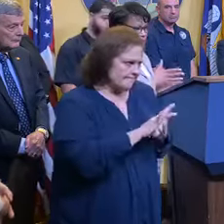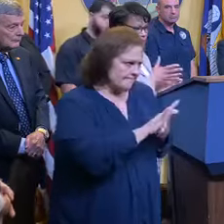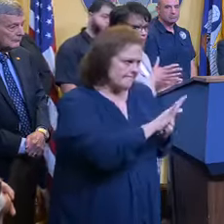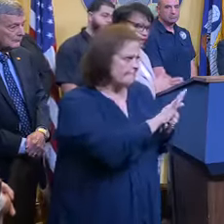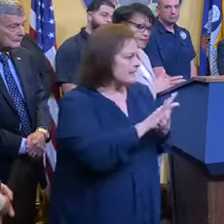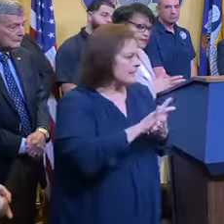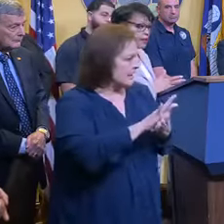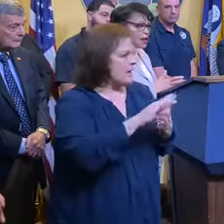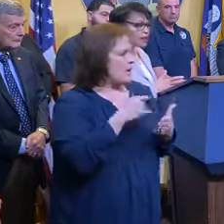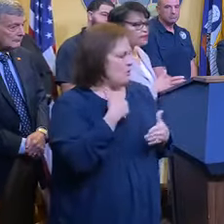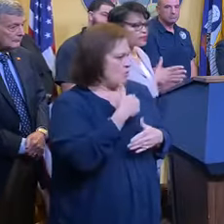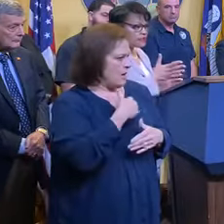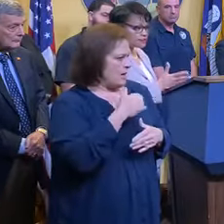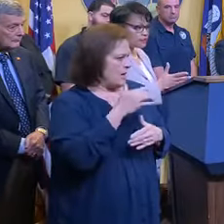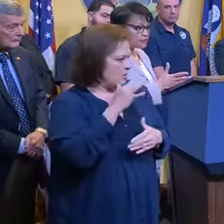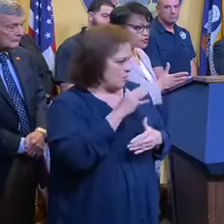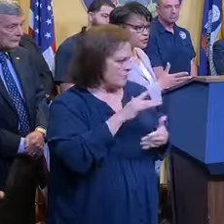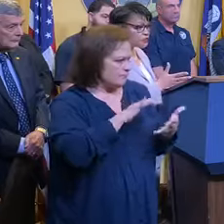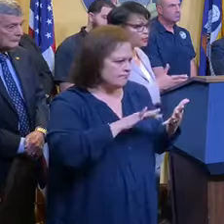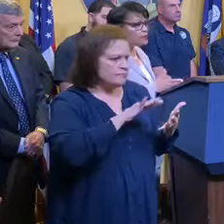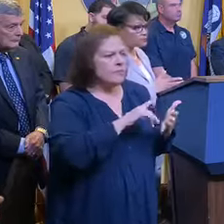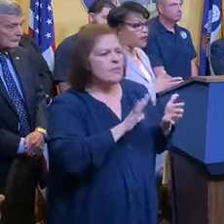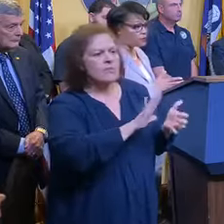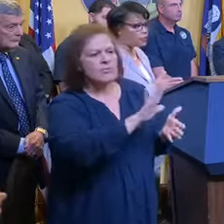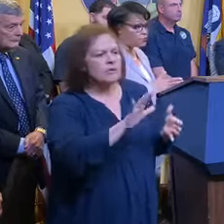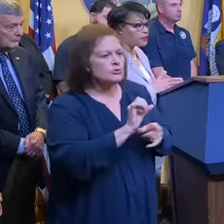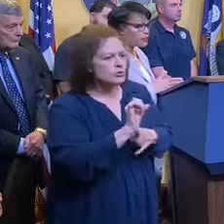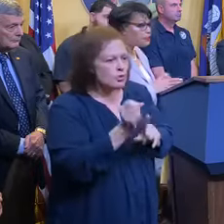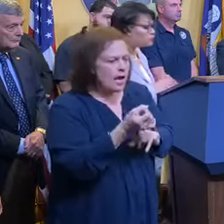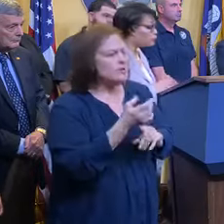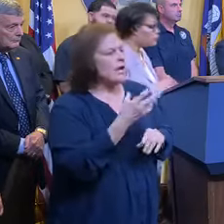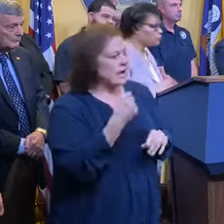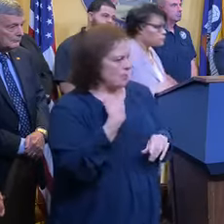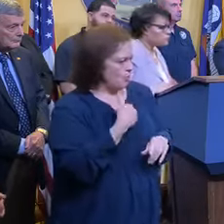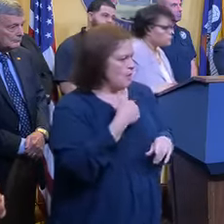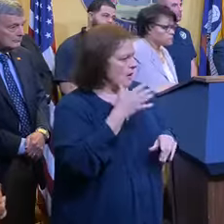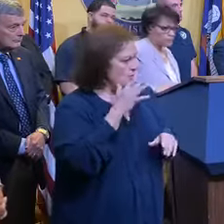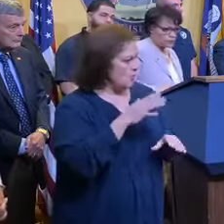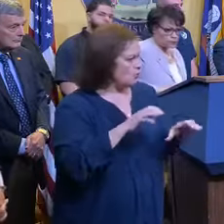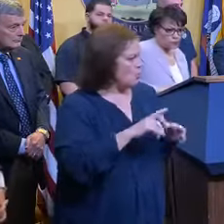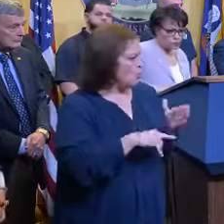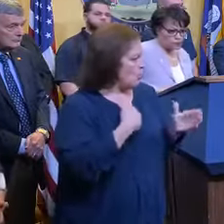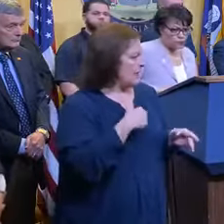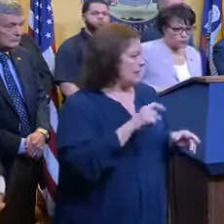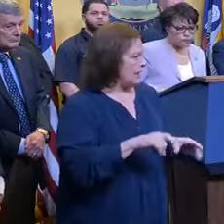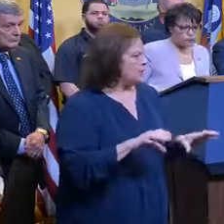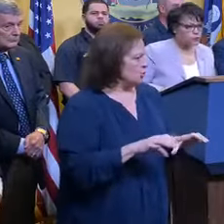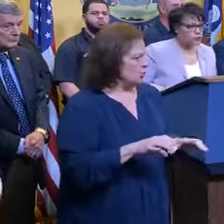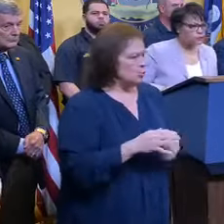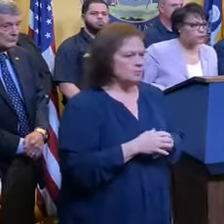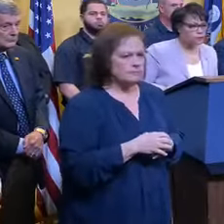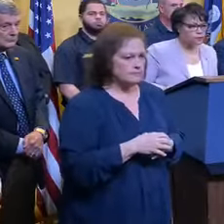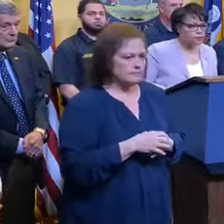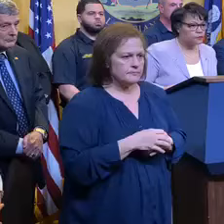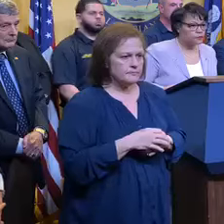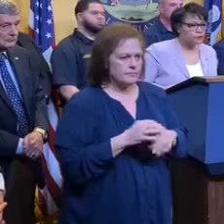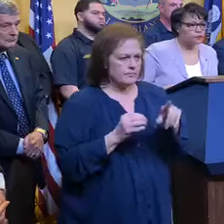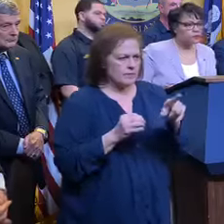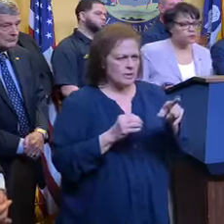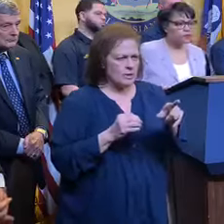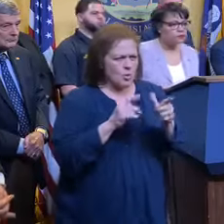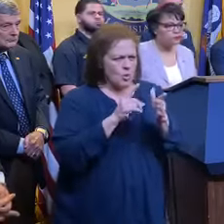to assess the existing conditions and respond accordingly. WGNO followed by USA Today. So